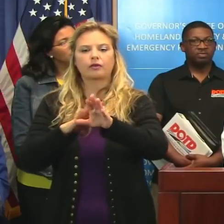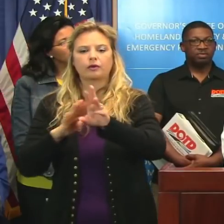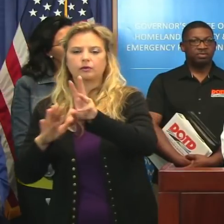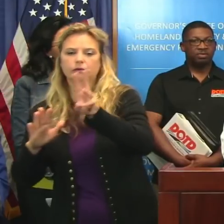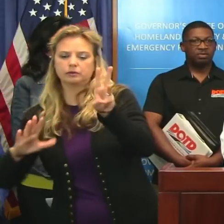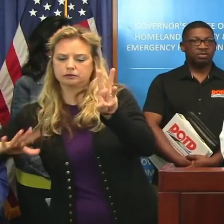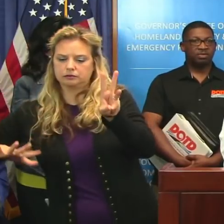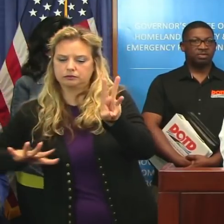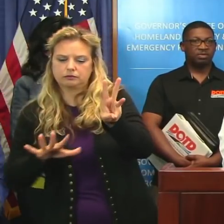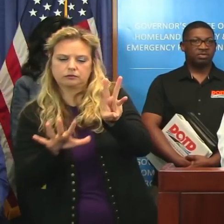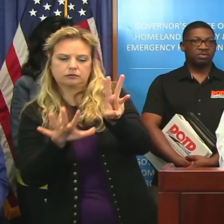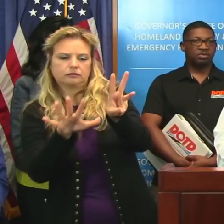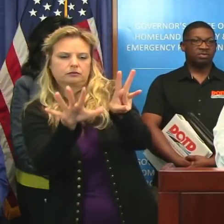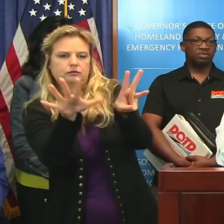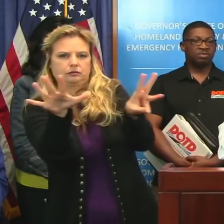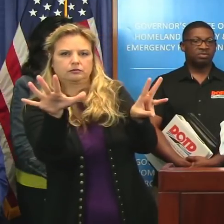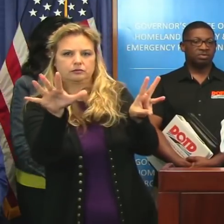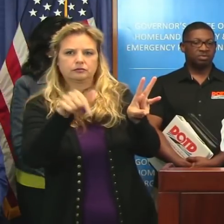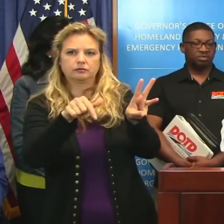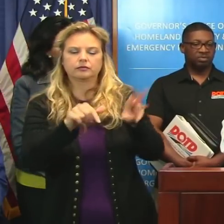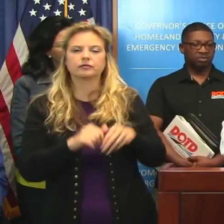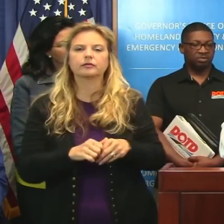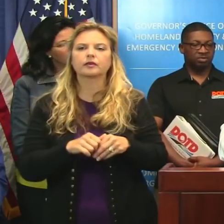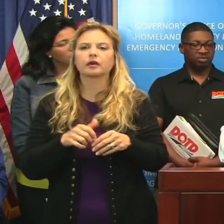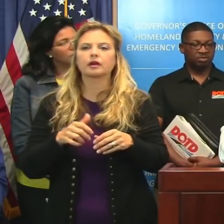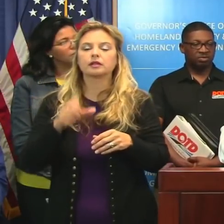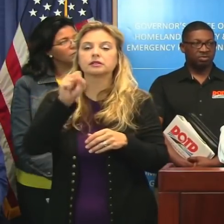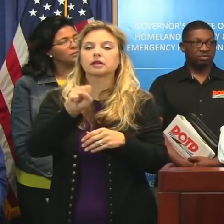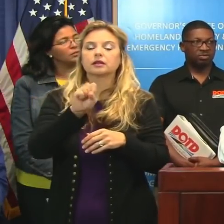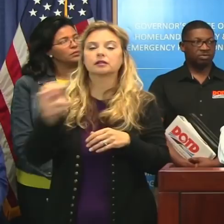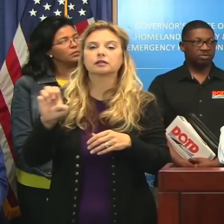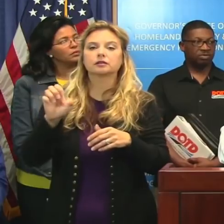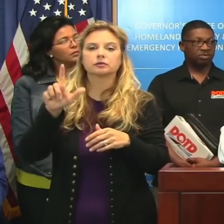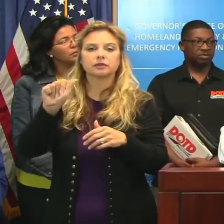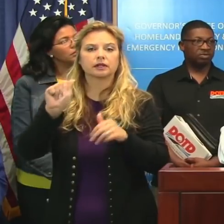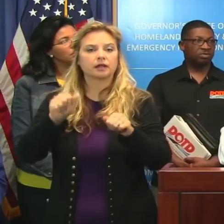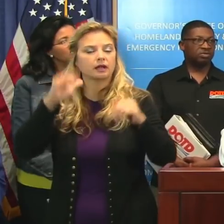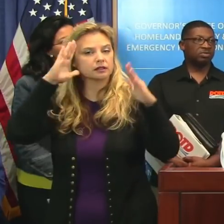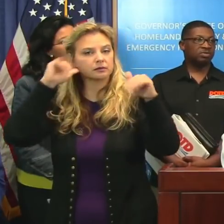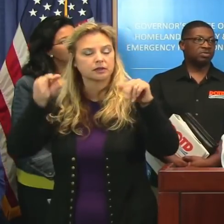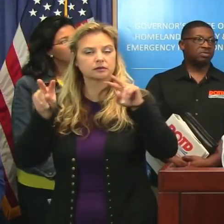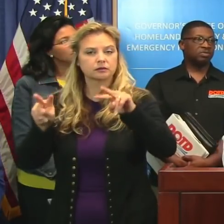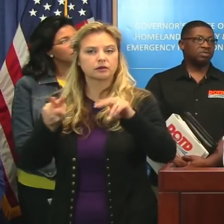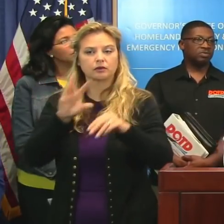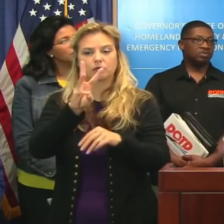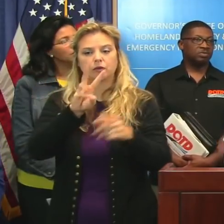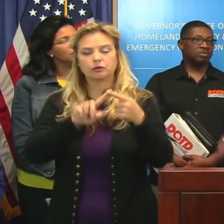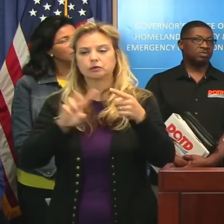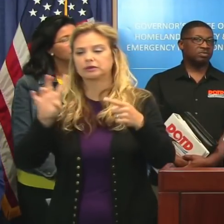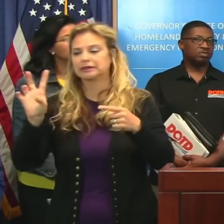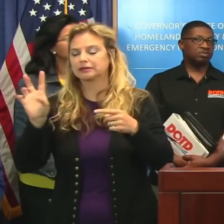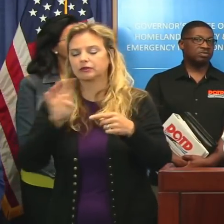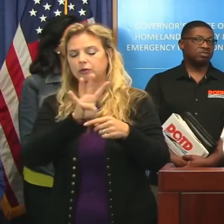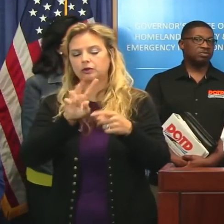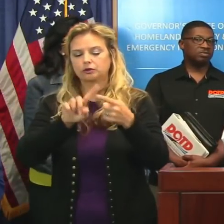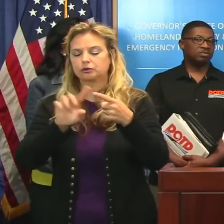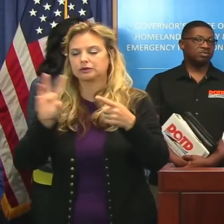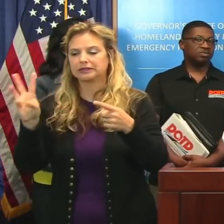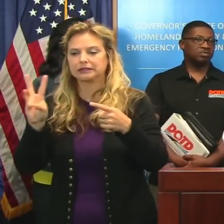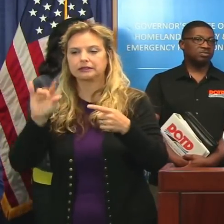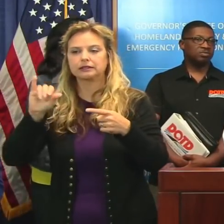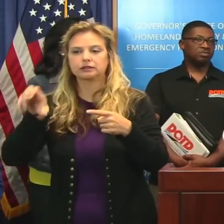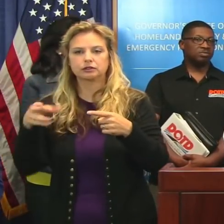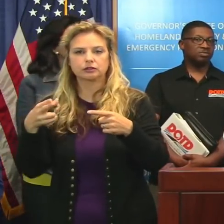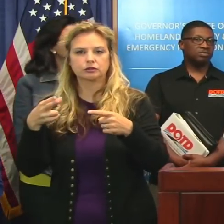track. Much of southeast Louisiana can expect to see heavy rain of 4 to 6 inches, possibly 7 inches of rain in some